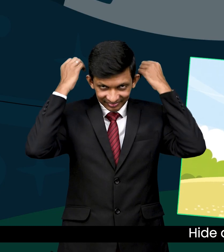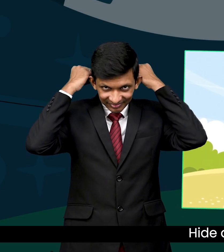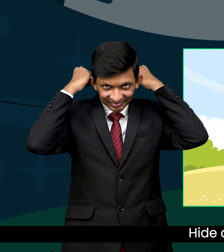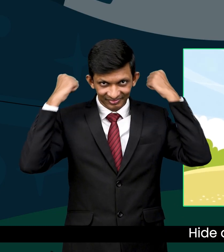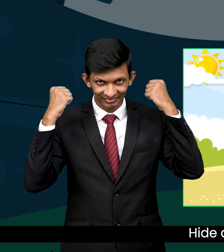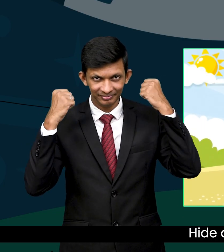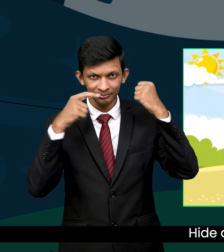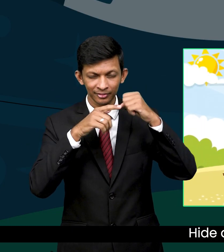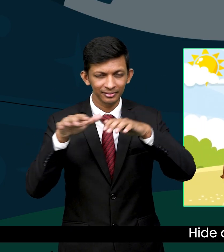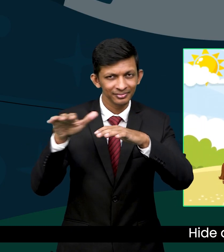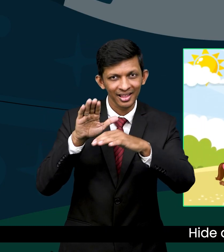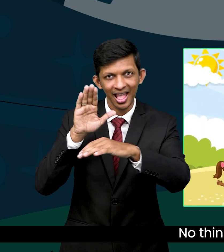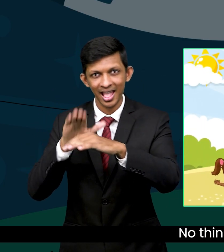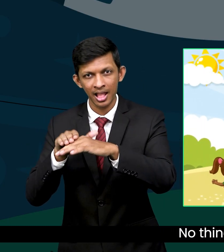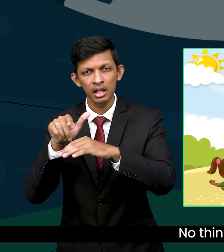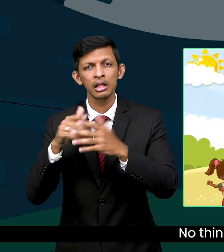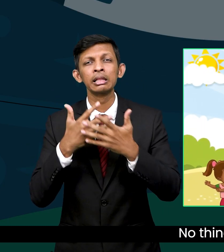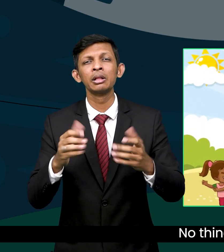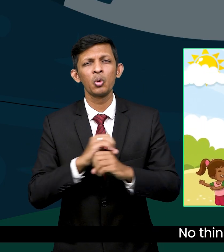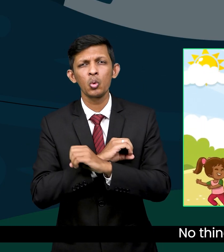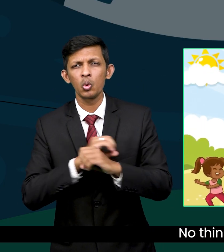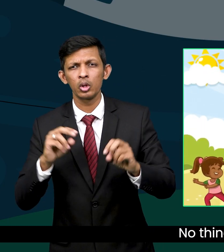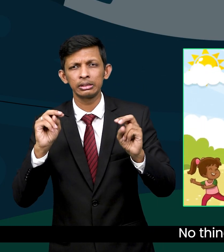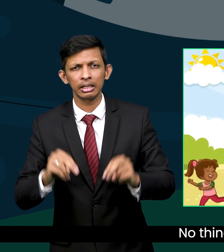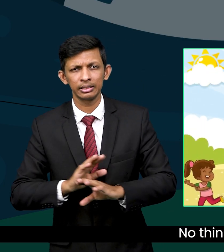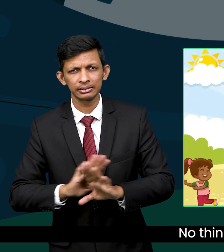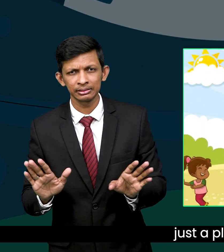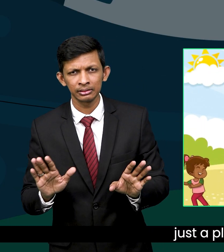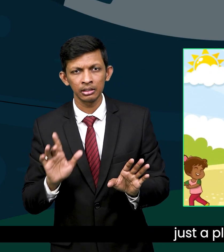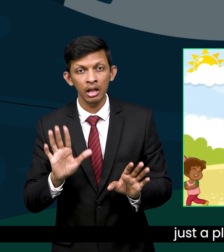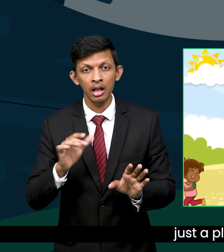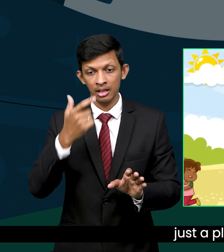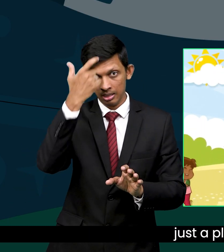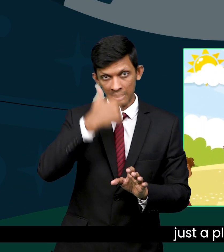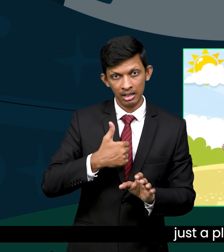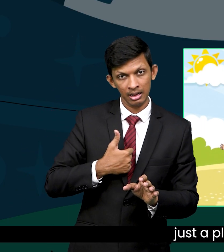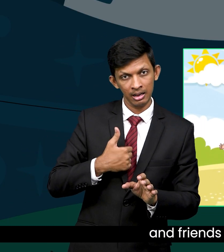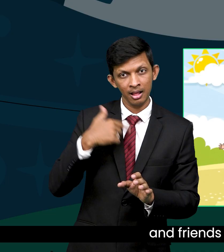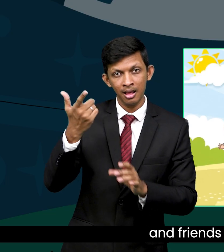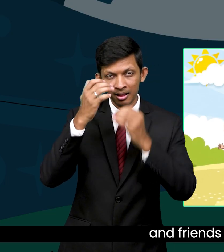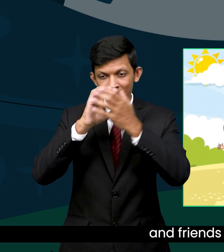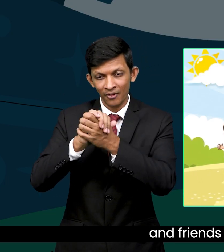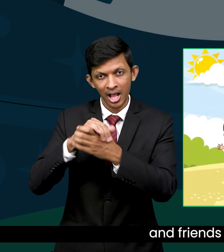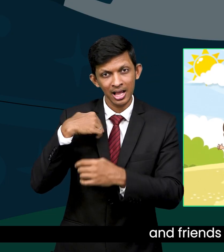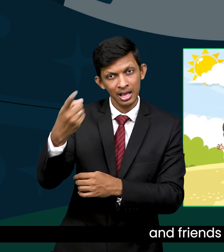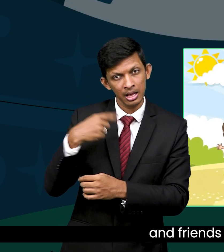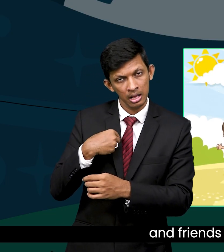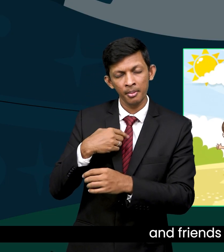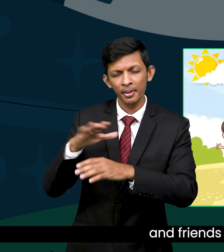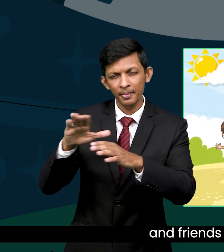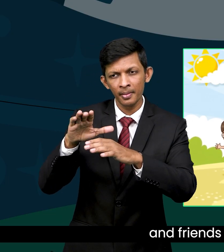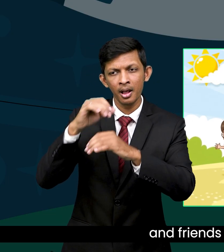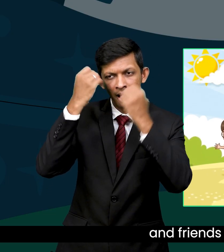Hide and seek. No things needed, just a place to hide and friends to play with